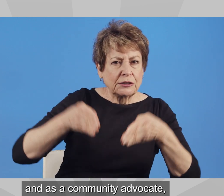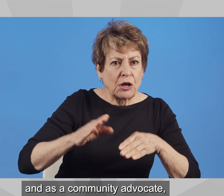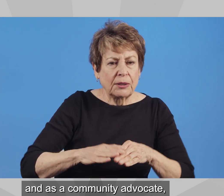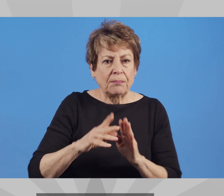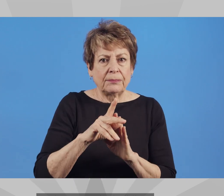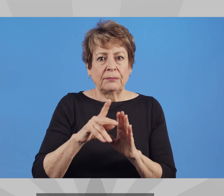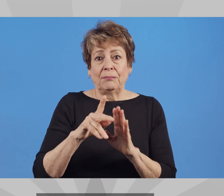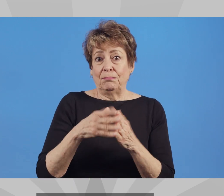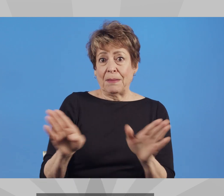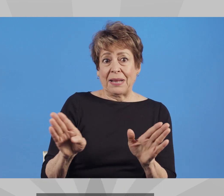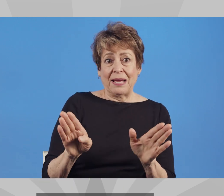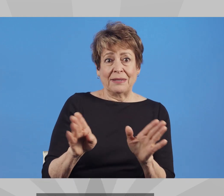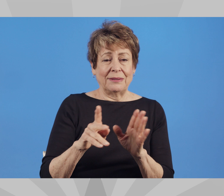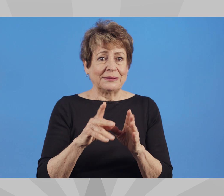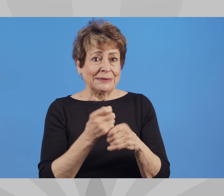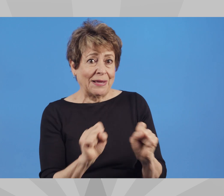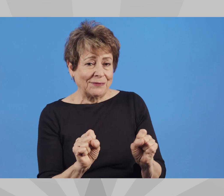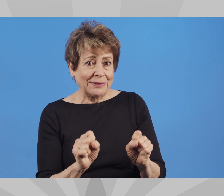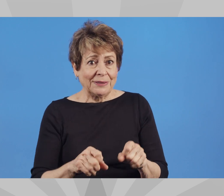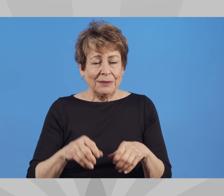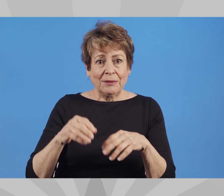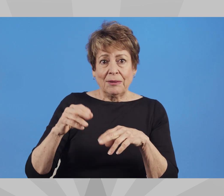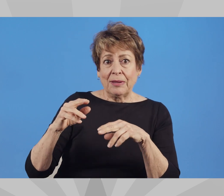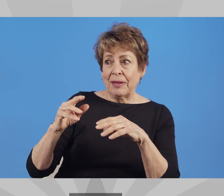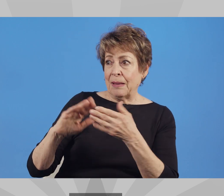public safety and community building.